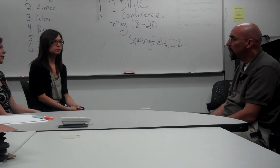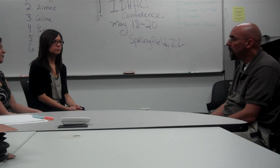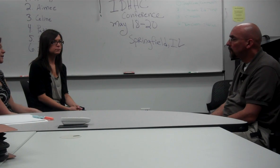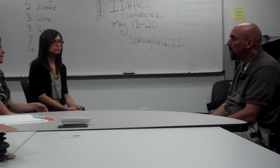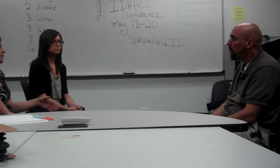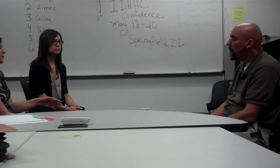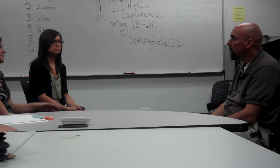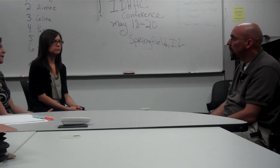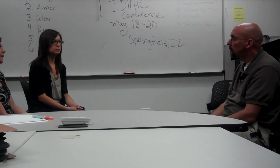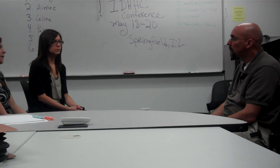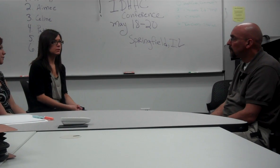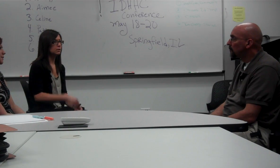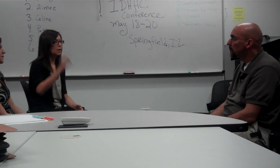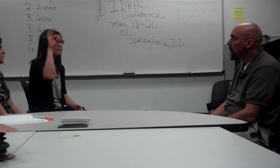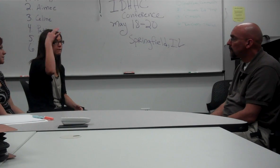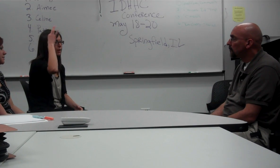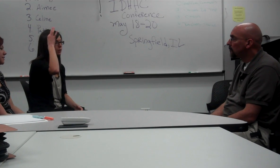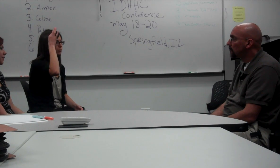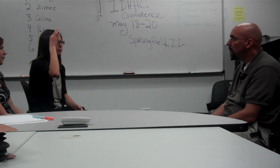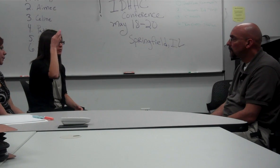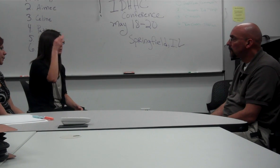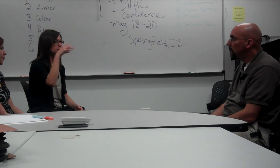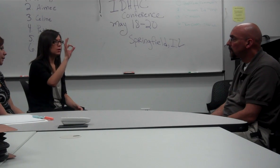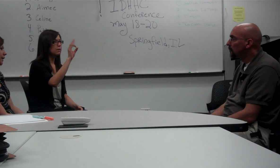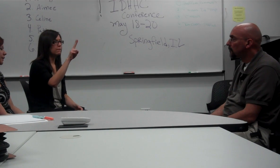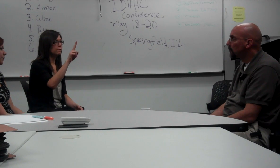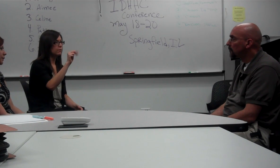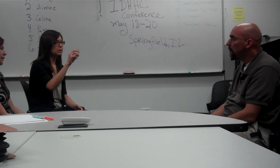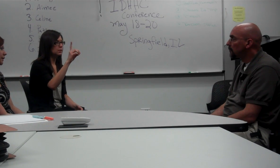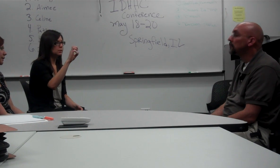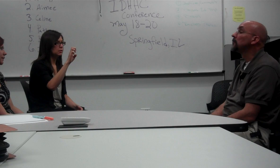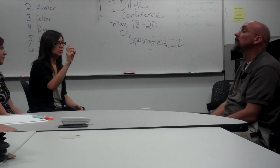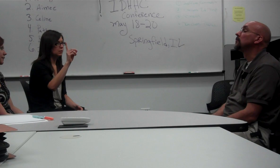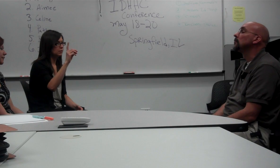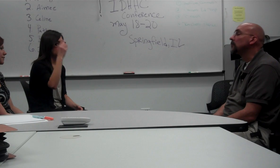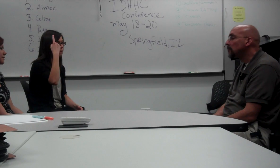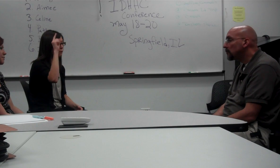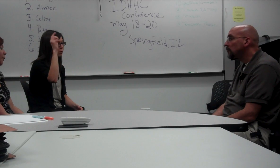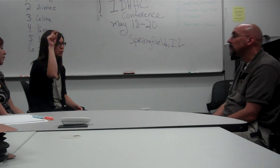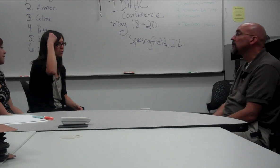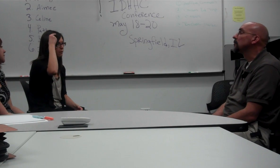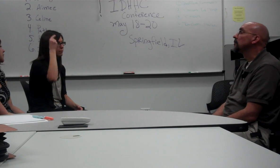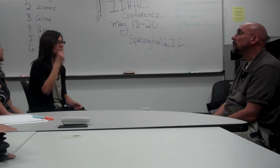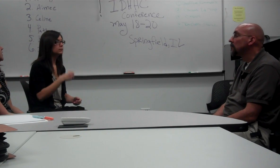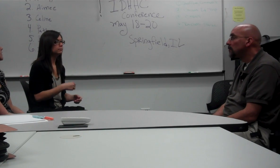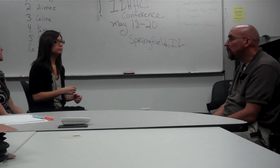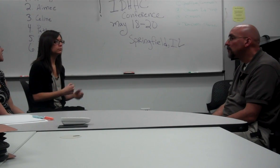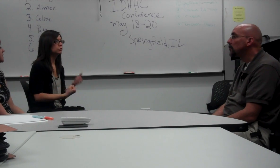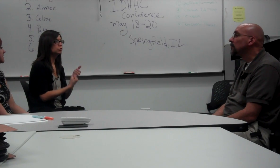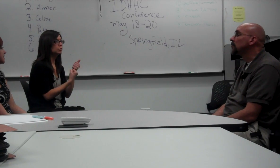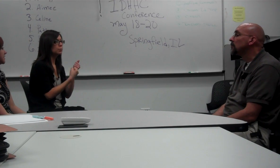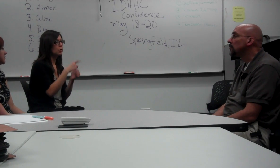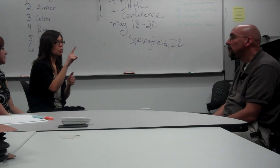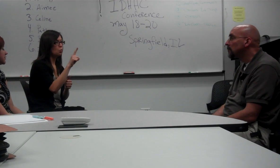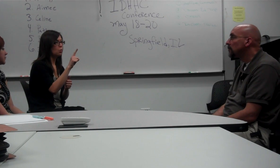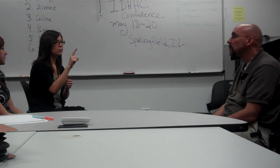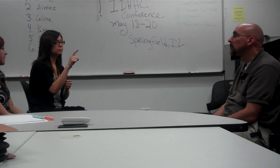We are federally funded by the government, so we can only support up to 160 students with